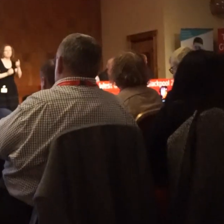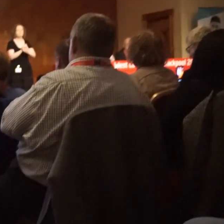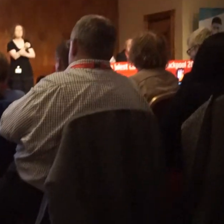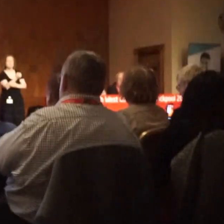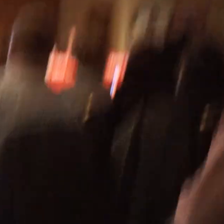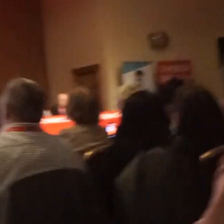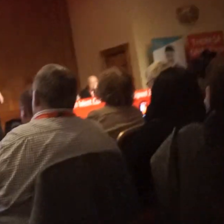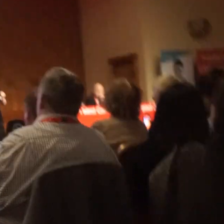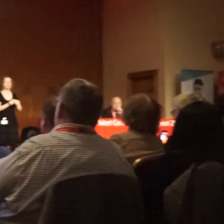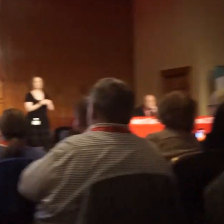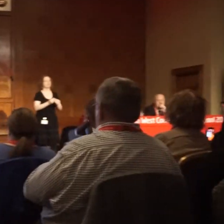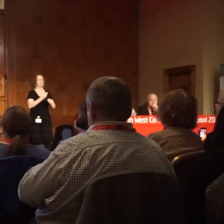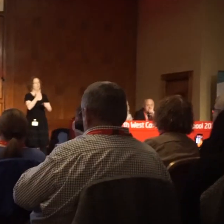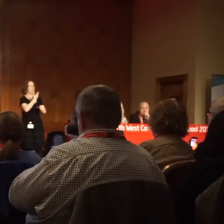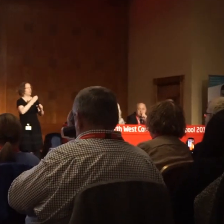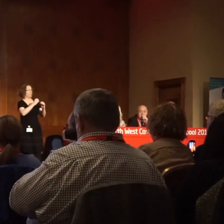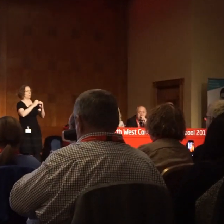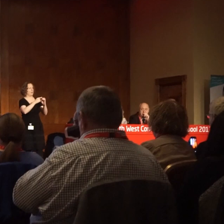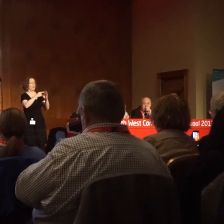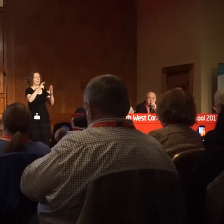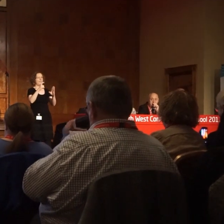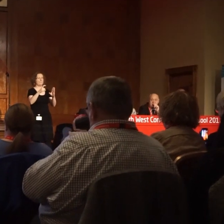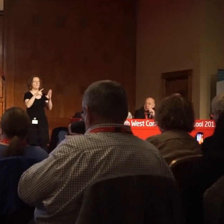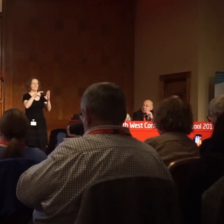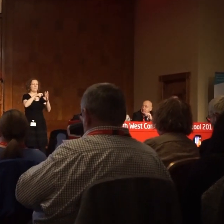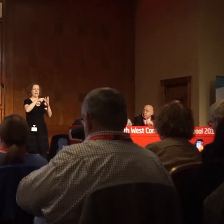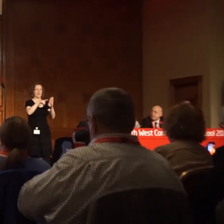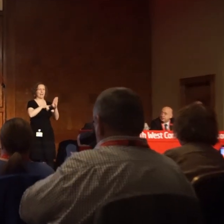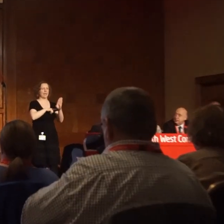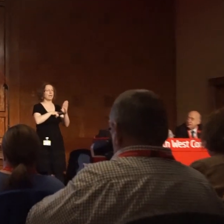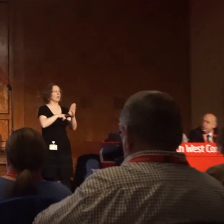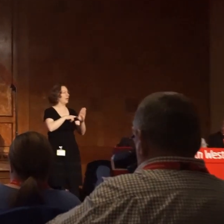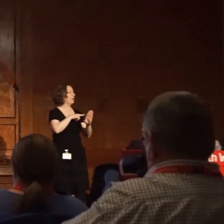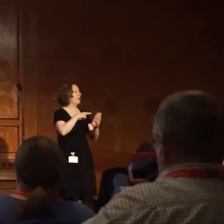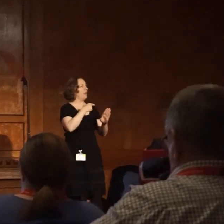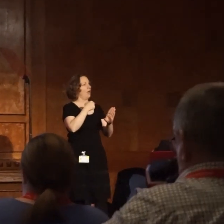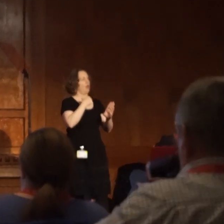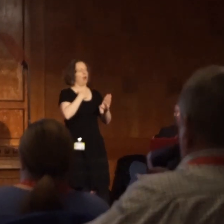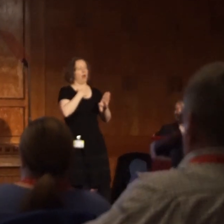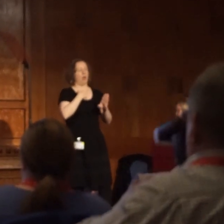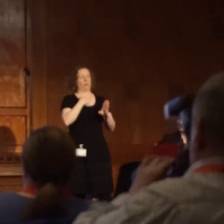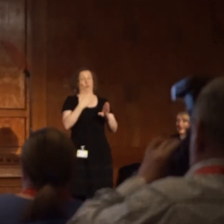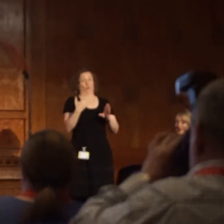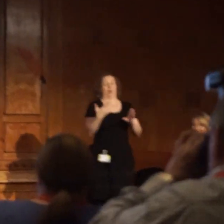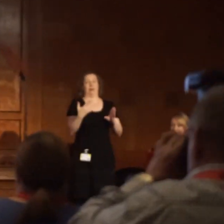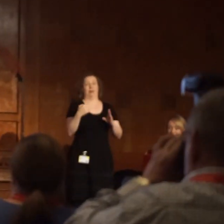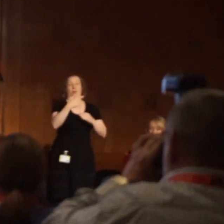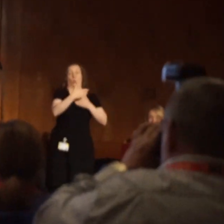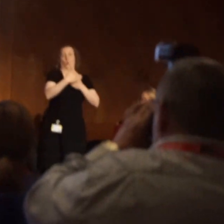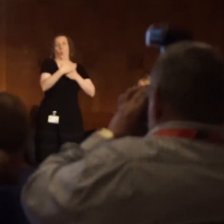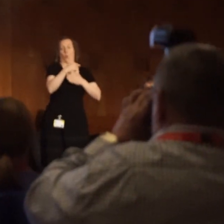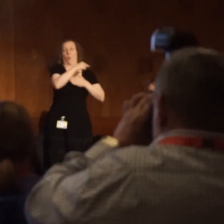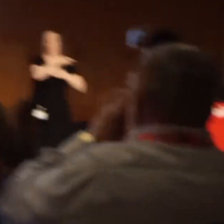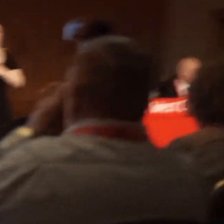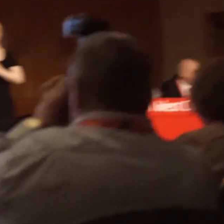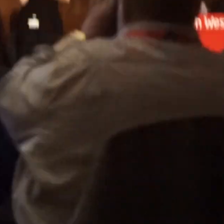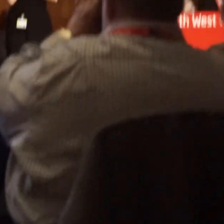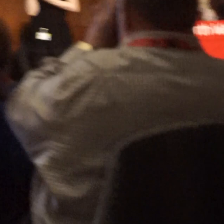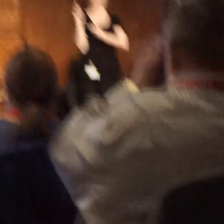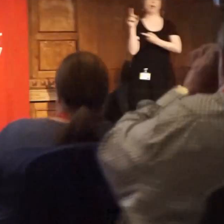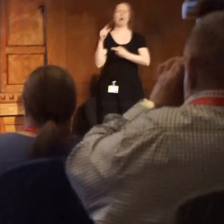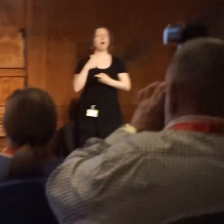you, Becky, for not just what you've just said, I've been earwigging by the door there to hear you, but the great work you